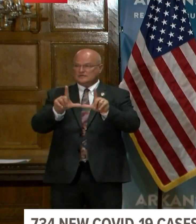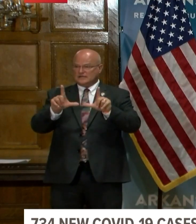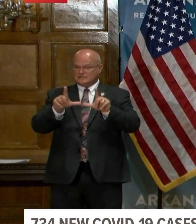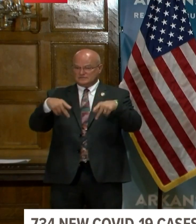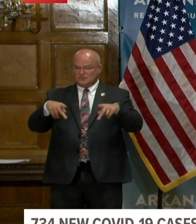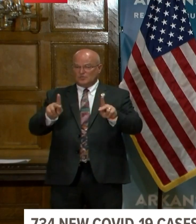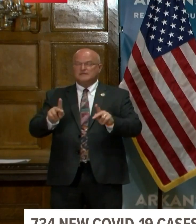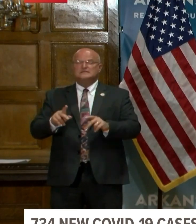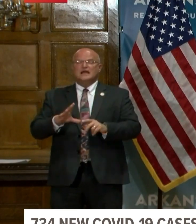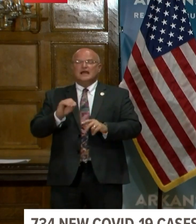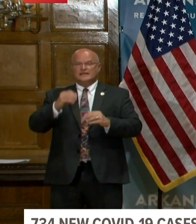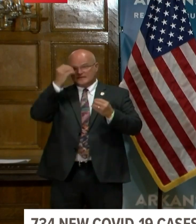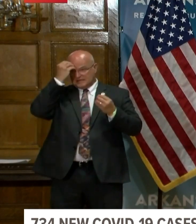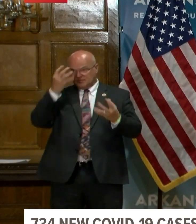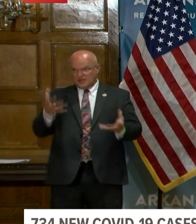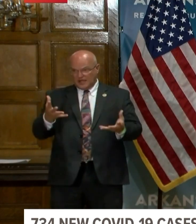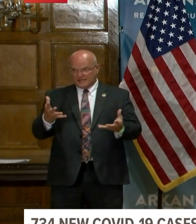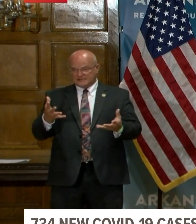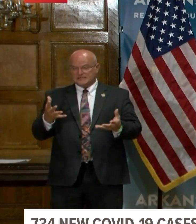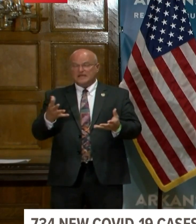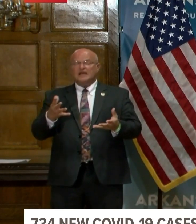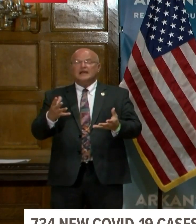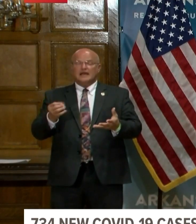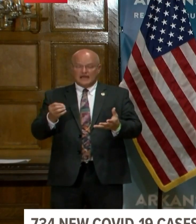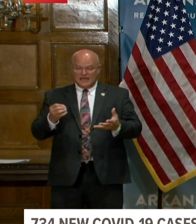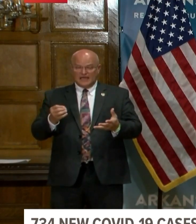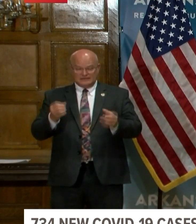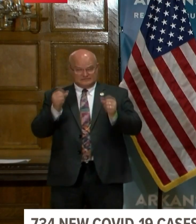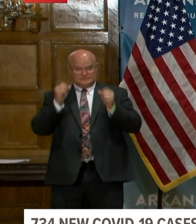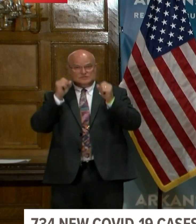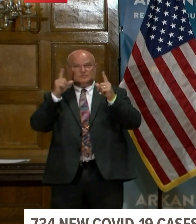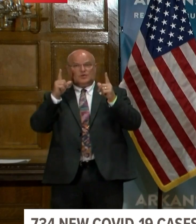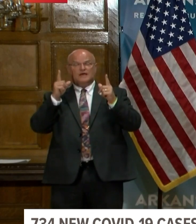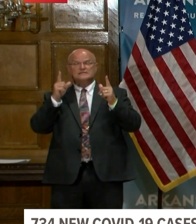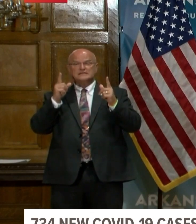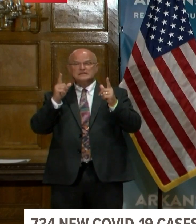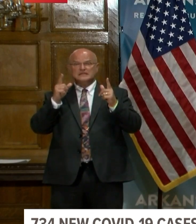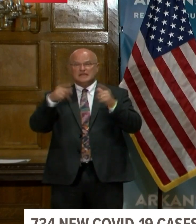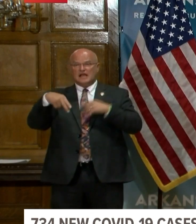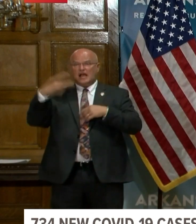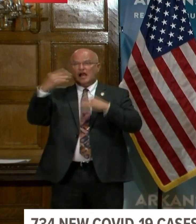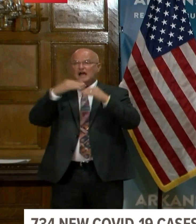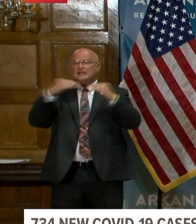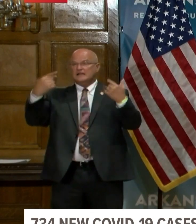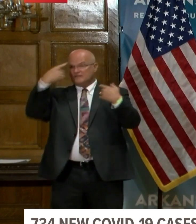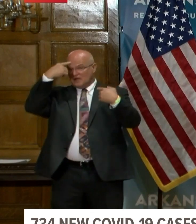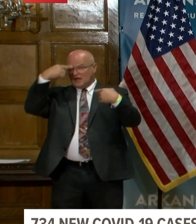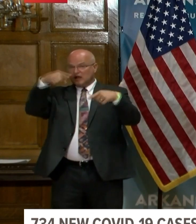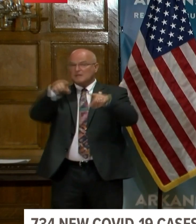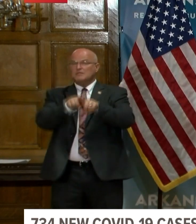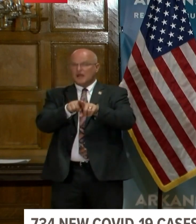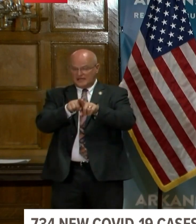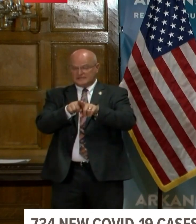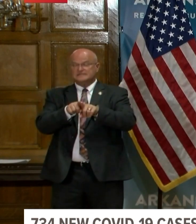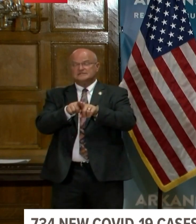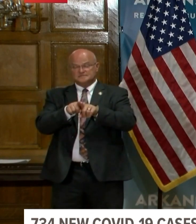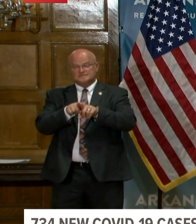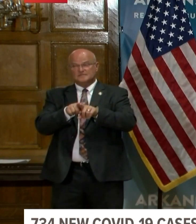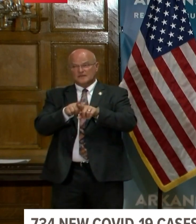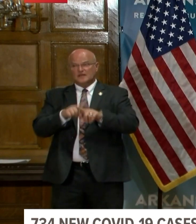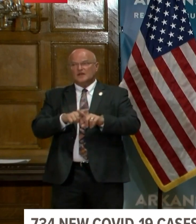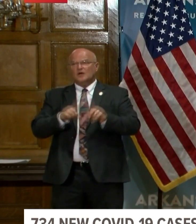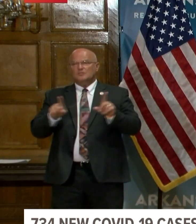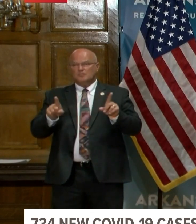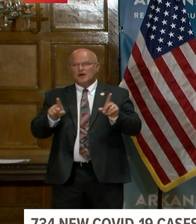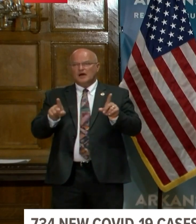of compliance. And it was surprisingly a high level of compliance,